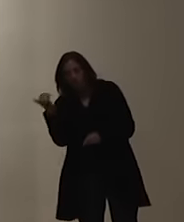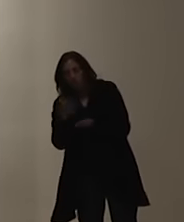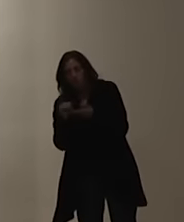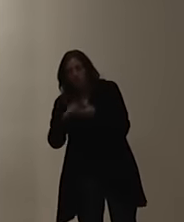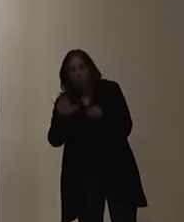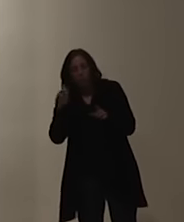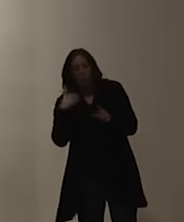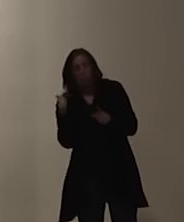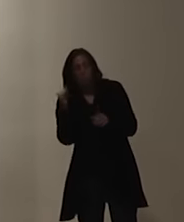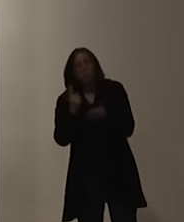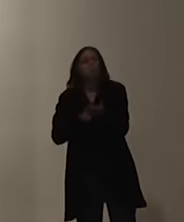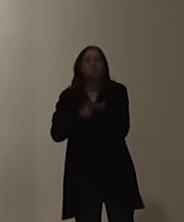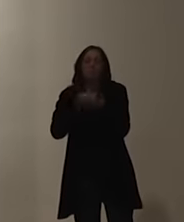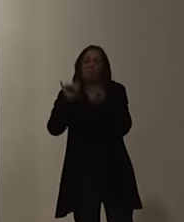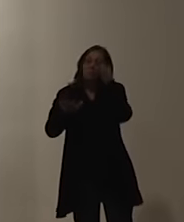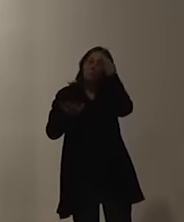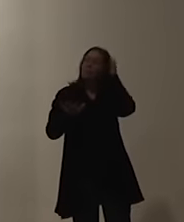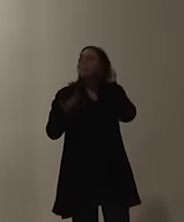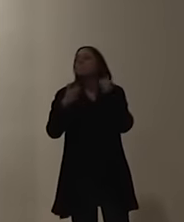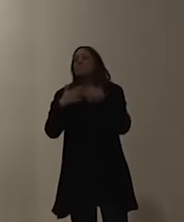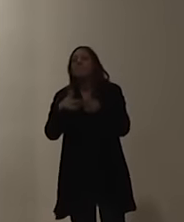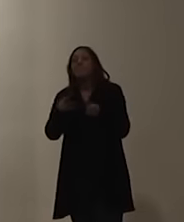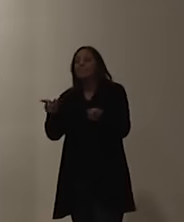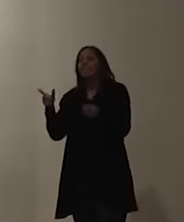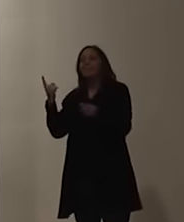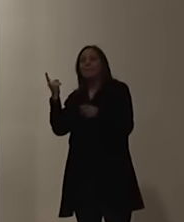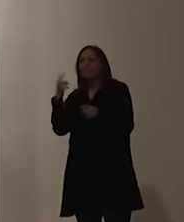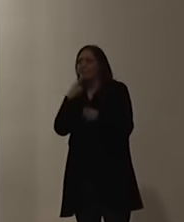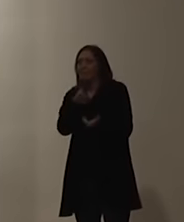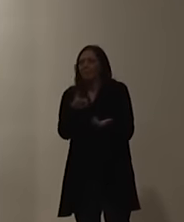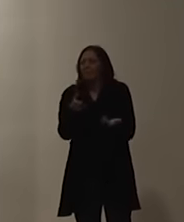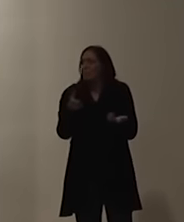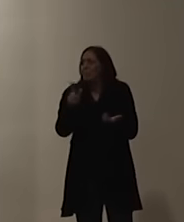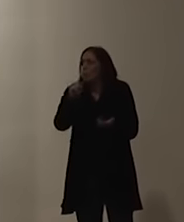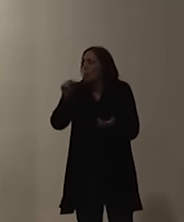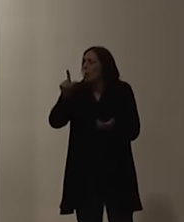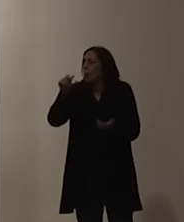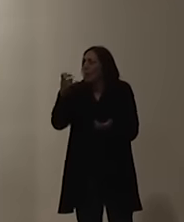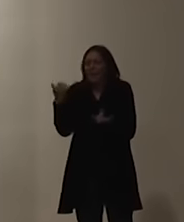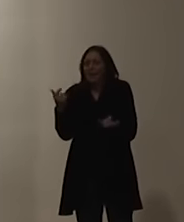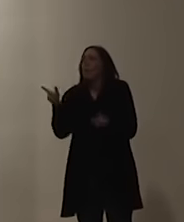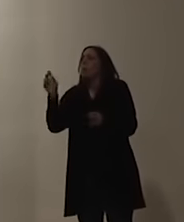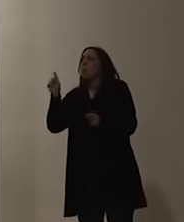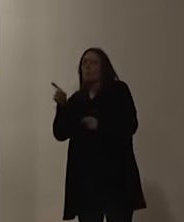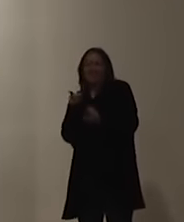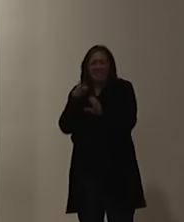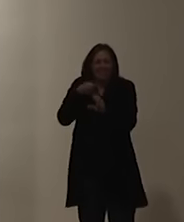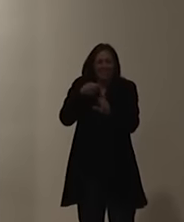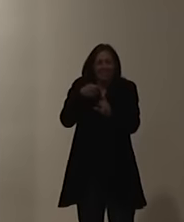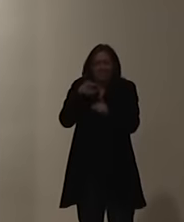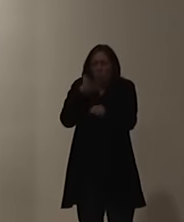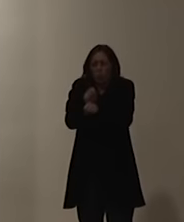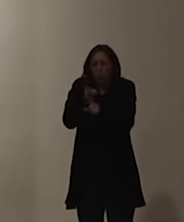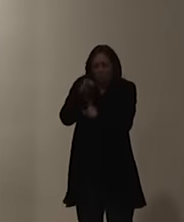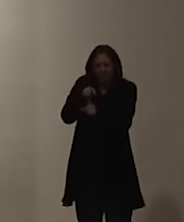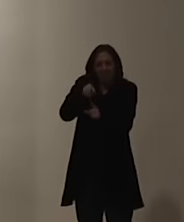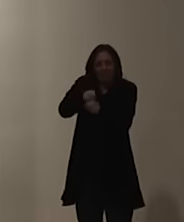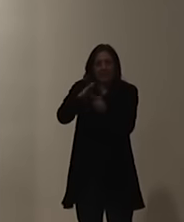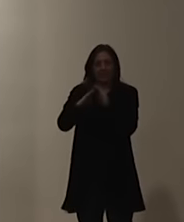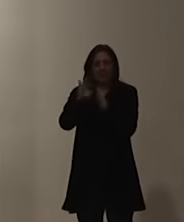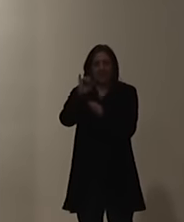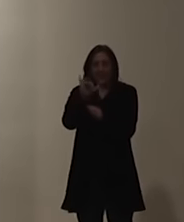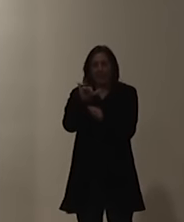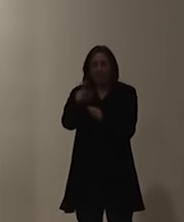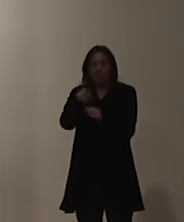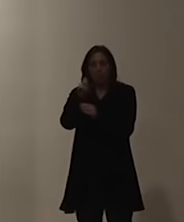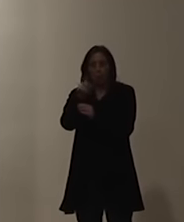too late. You need to be here in the city or in Port Loco. Go to Port Loco. And we said, okay. And on the way out the door, I said to